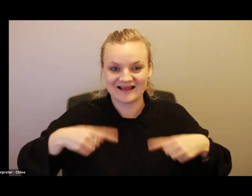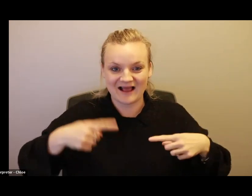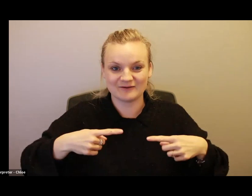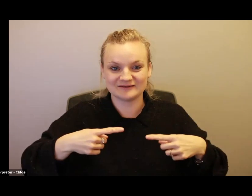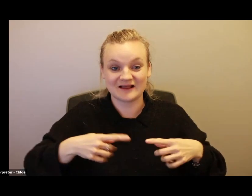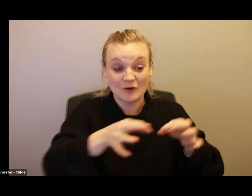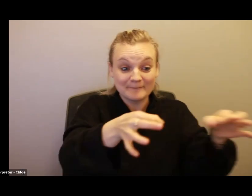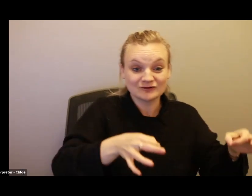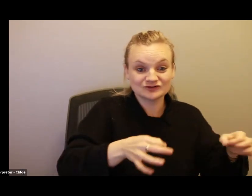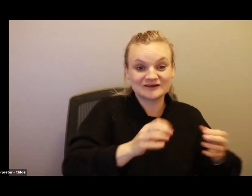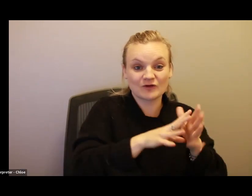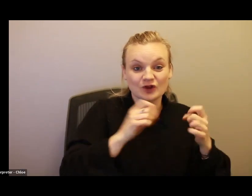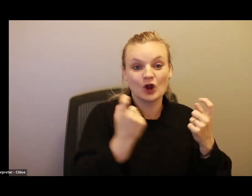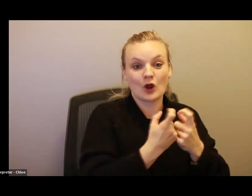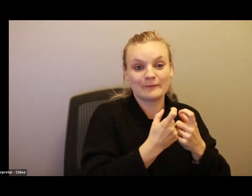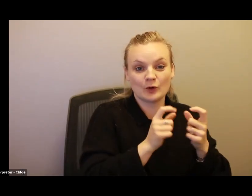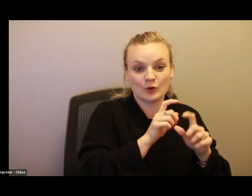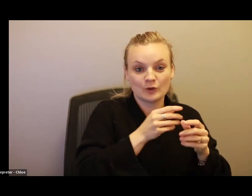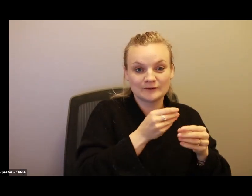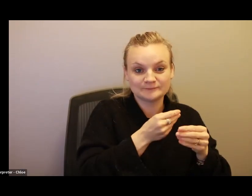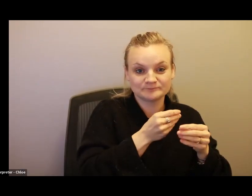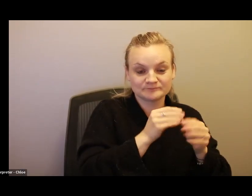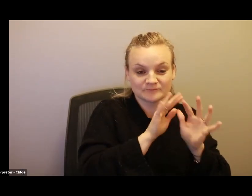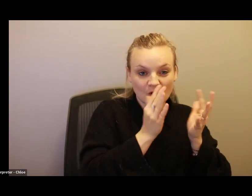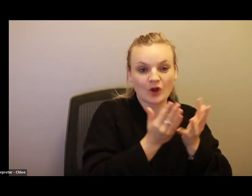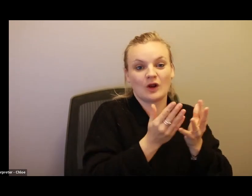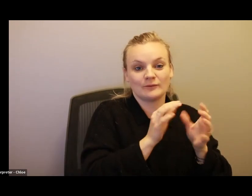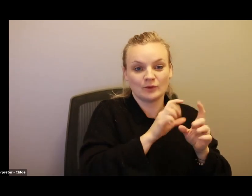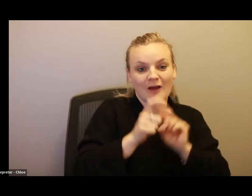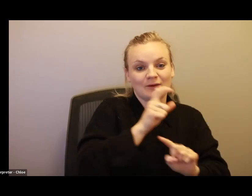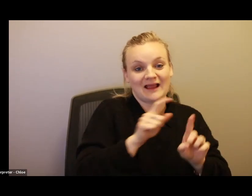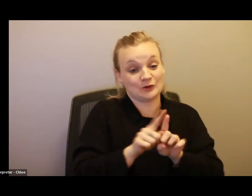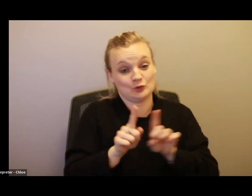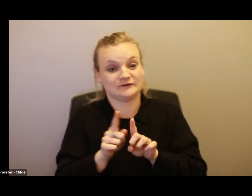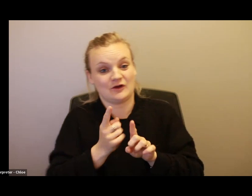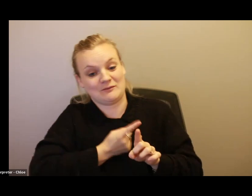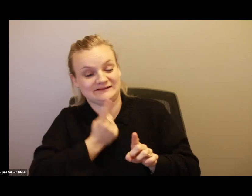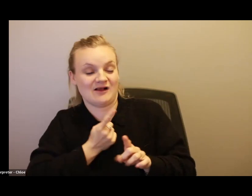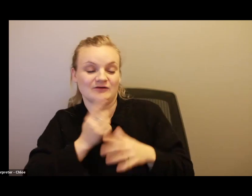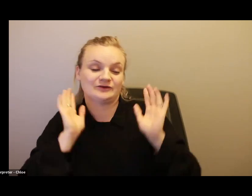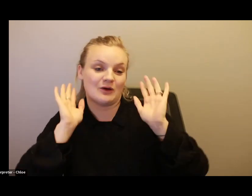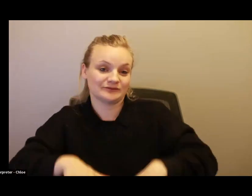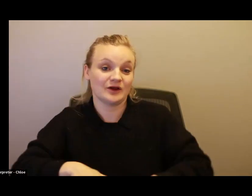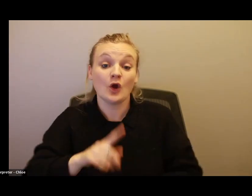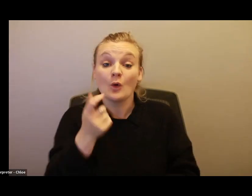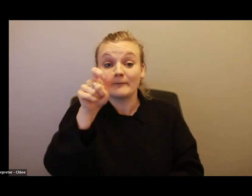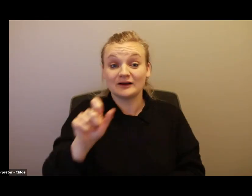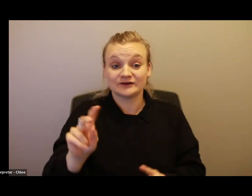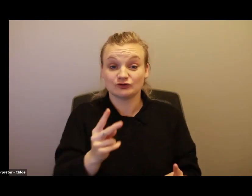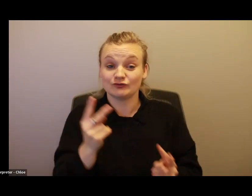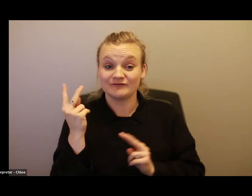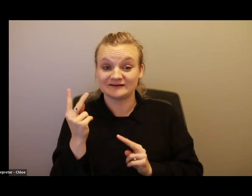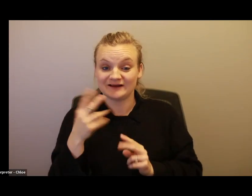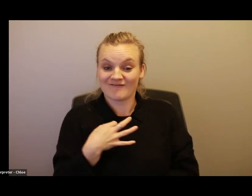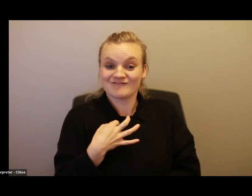boundaries. Some of the questions and some of the feedback that came in the session, one person reflected the amount of